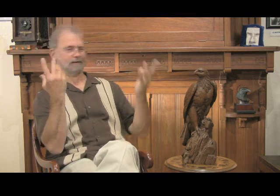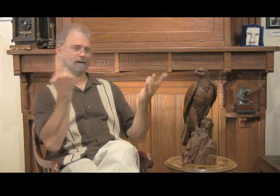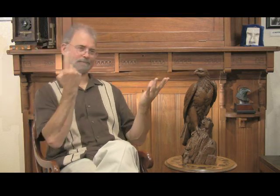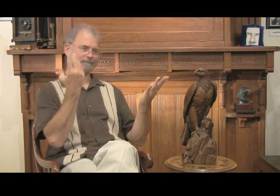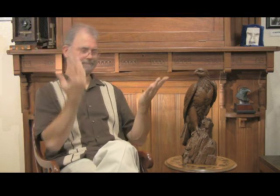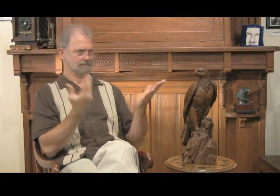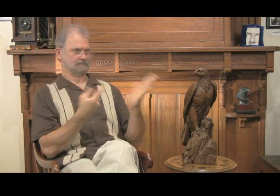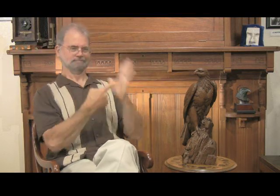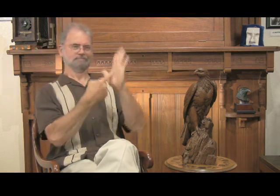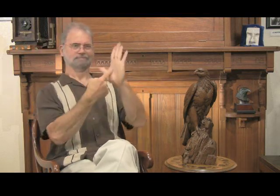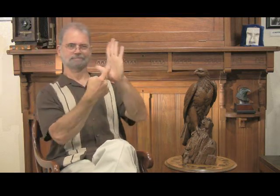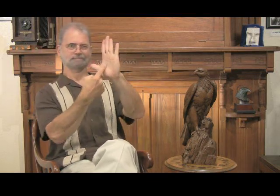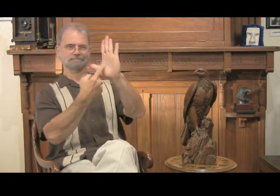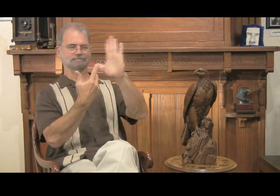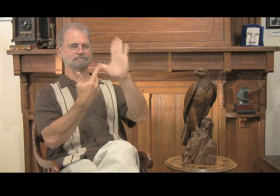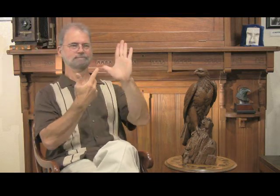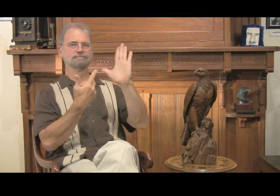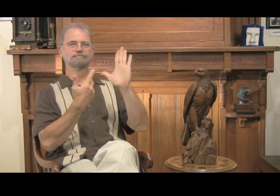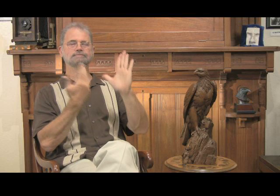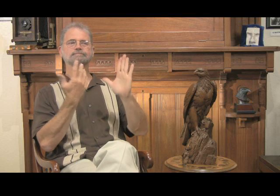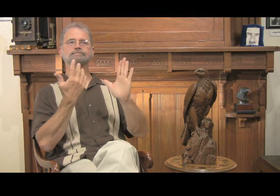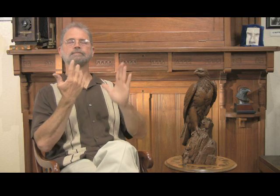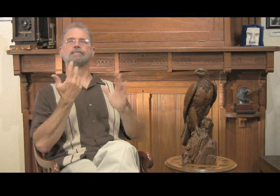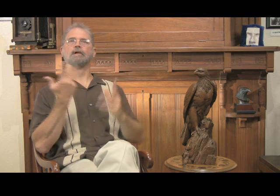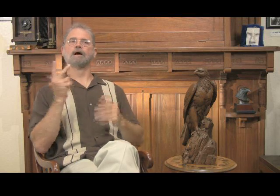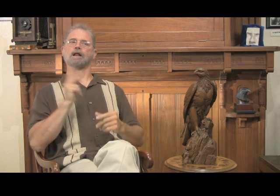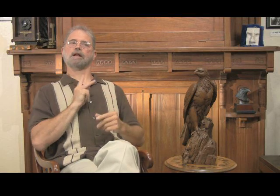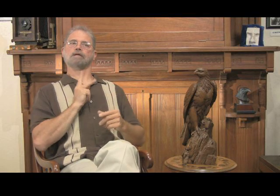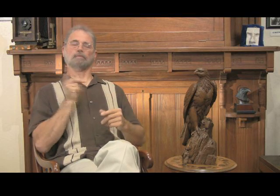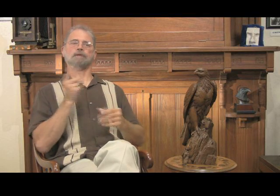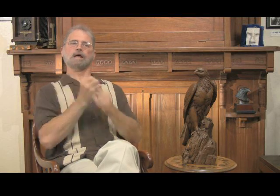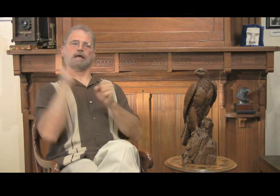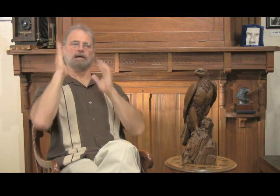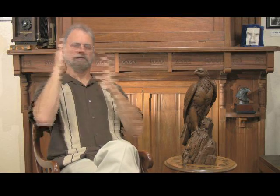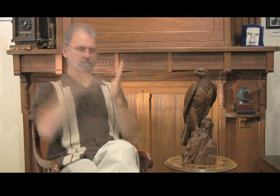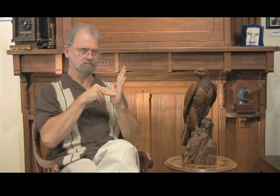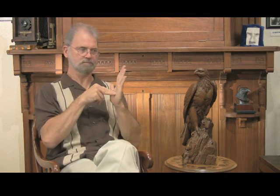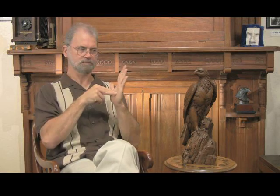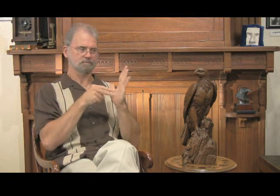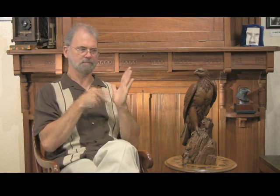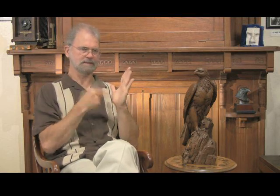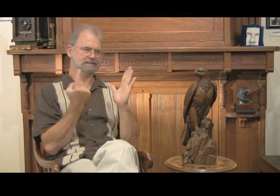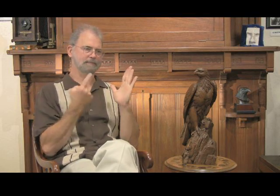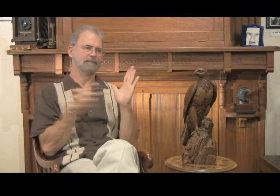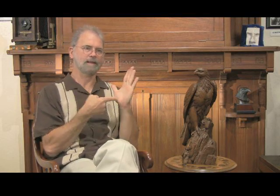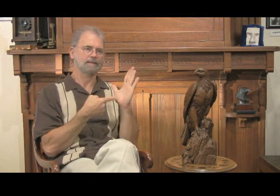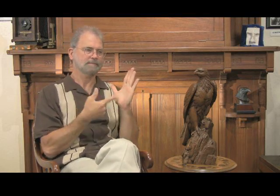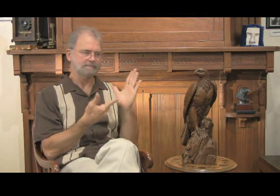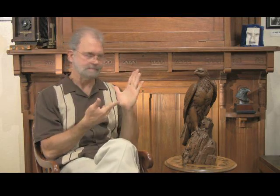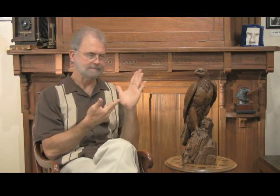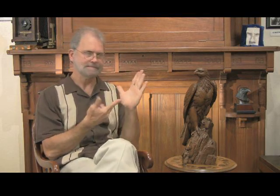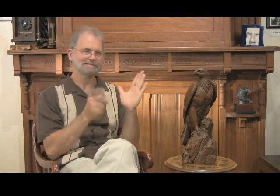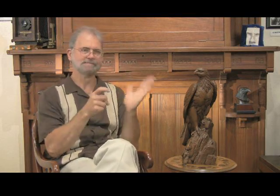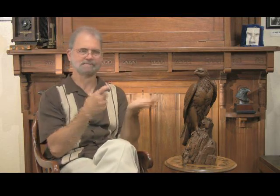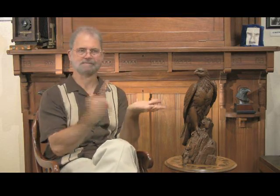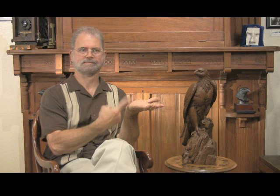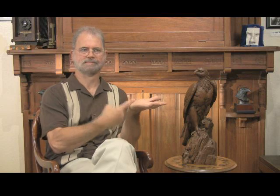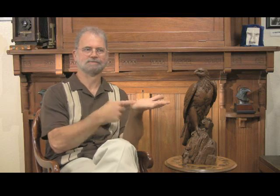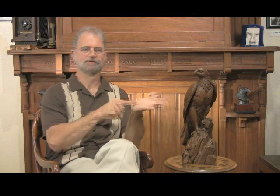were. And now all of a sudden we had something to refer to. When Dr. Klopping saw this, he knew that it was something. It was a point to